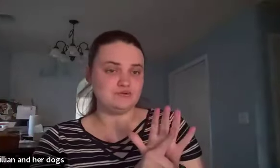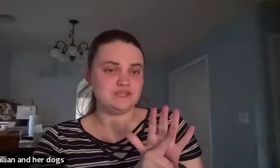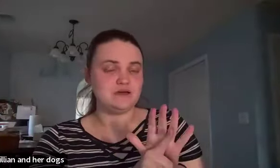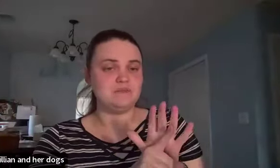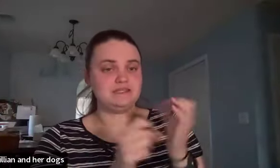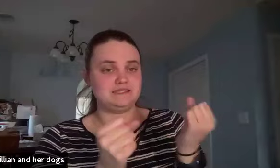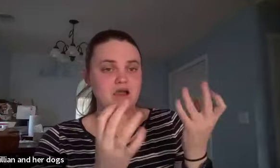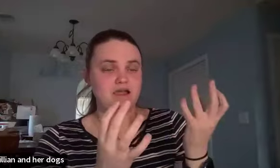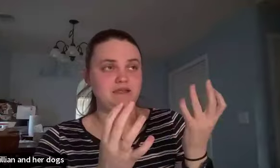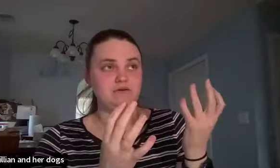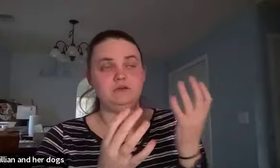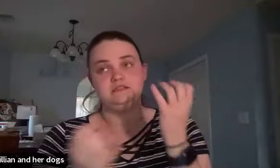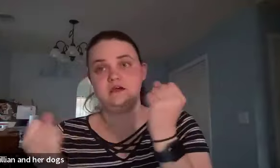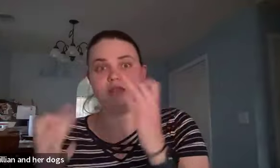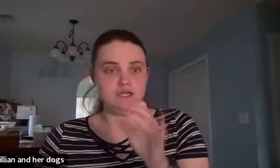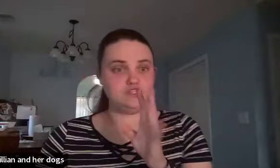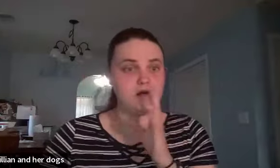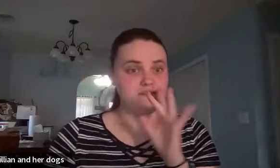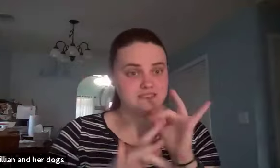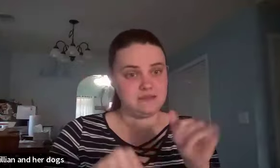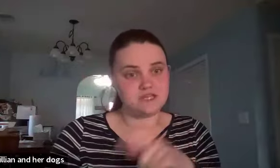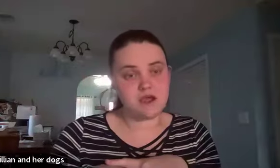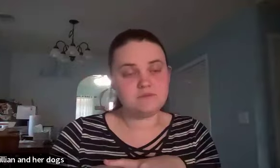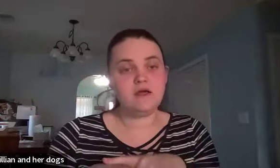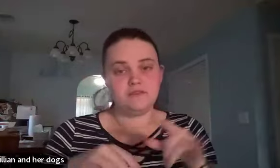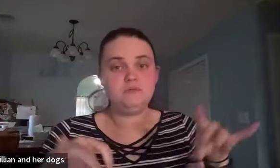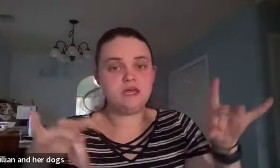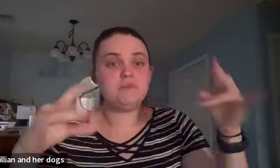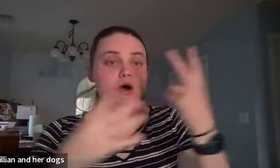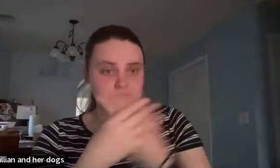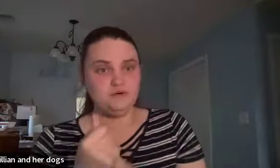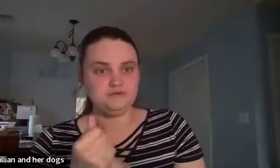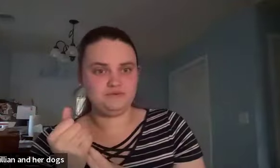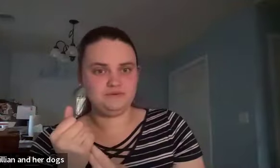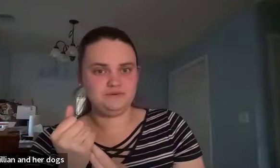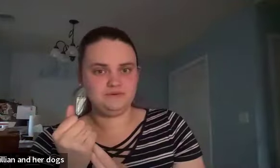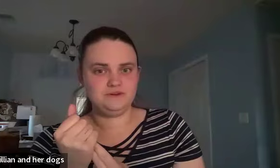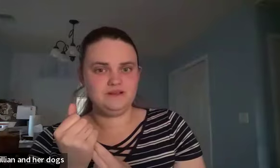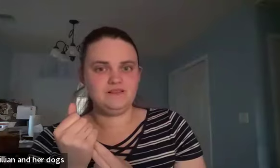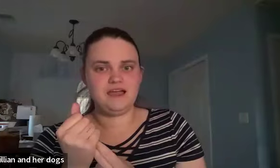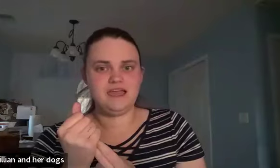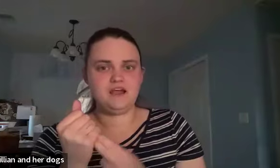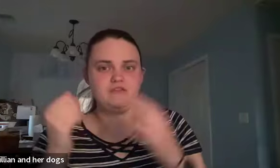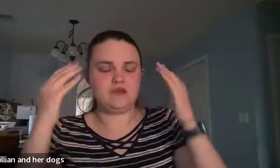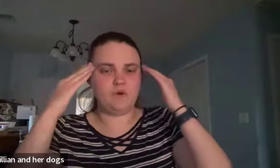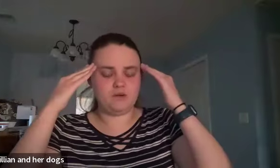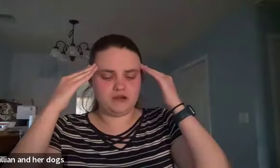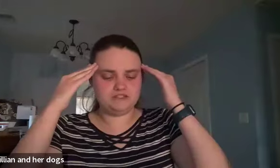expose them and sign and talk at the same time, they'll pick up on both. Like, our brains are